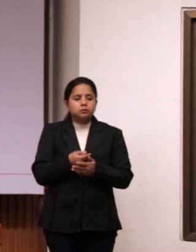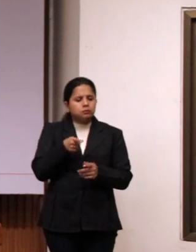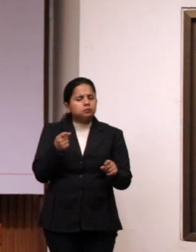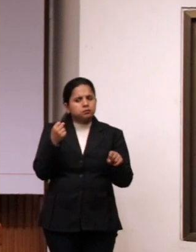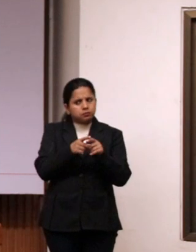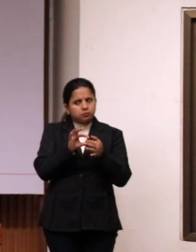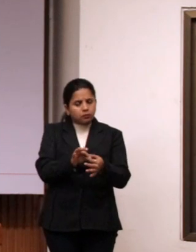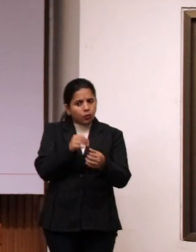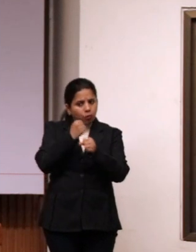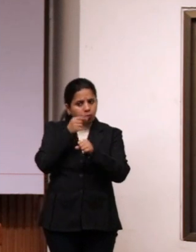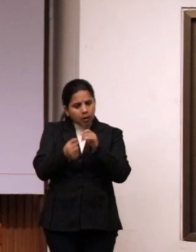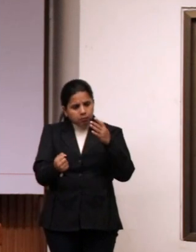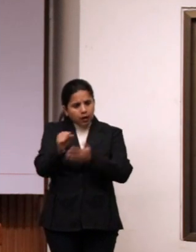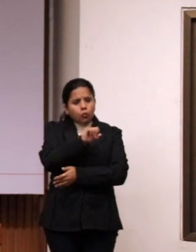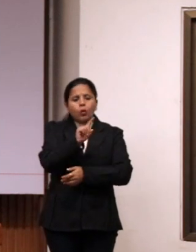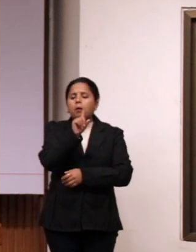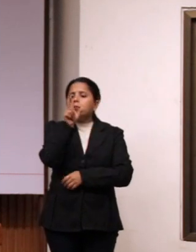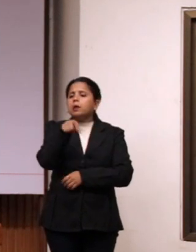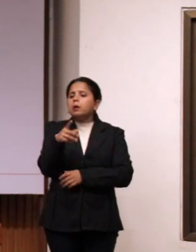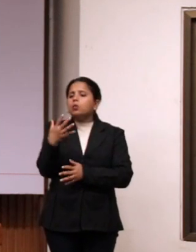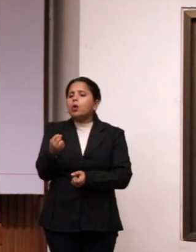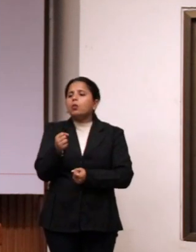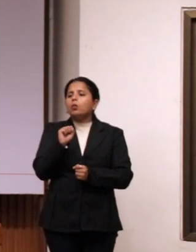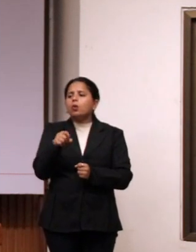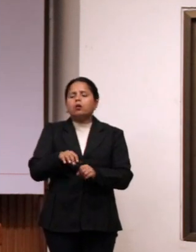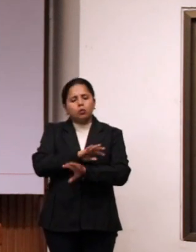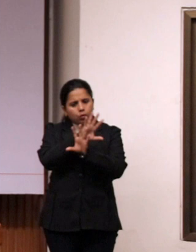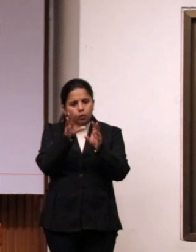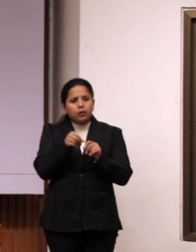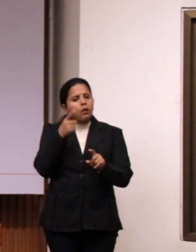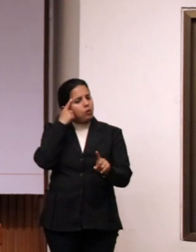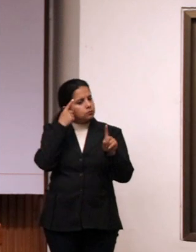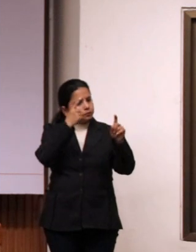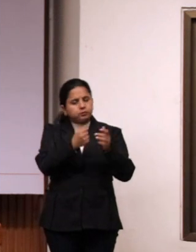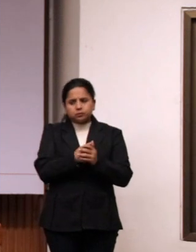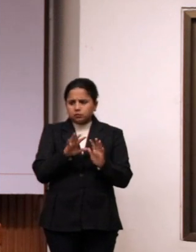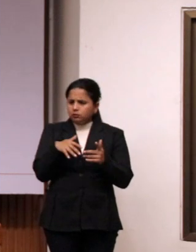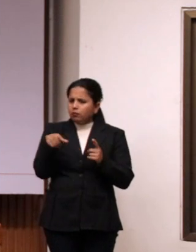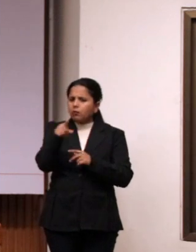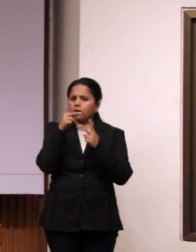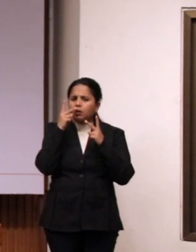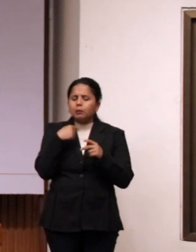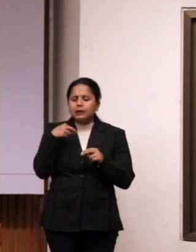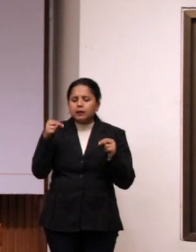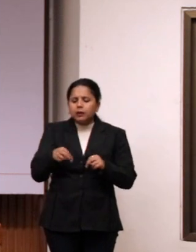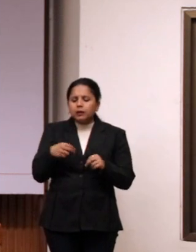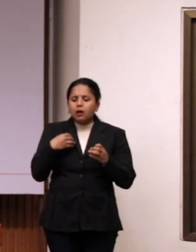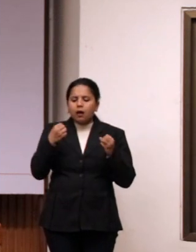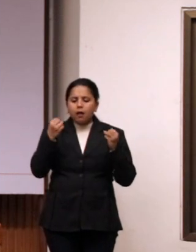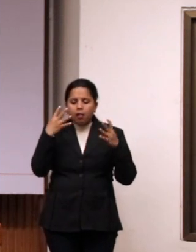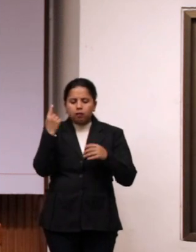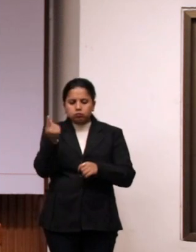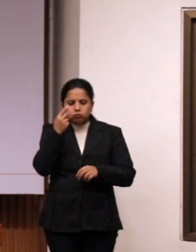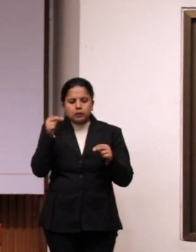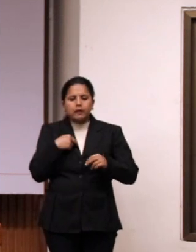context that government need to prioritize people's want in the overall objectives, so how do you see that we need electricity, we